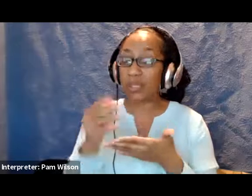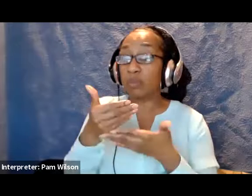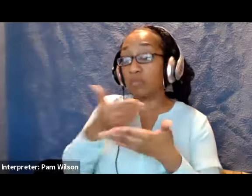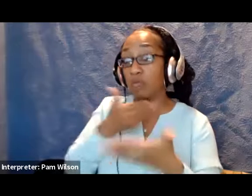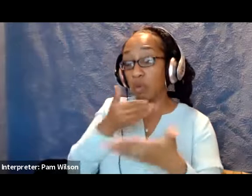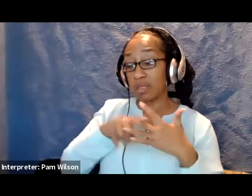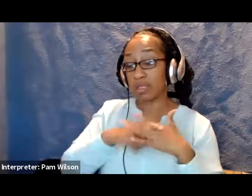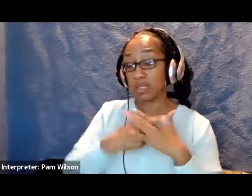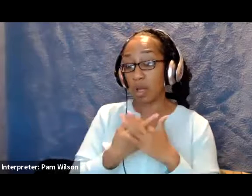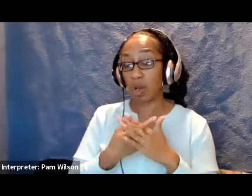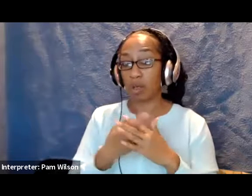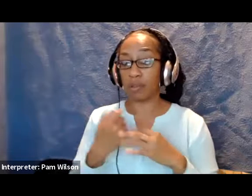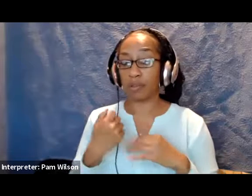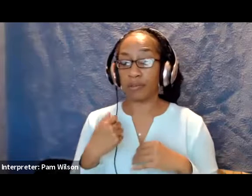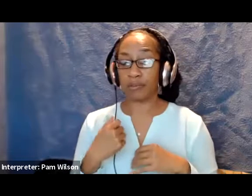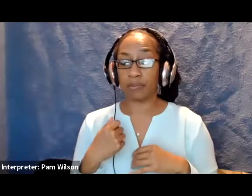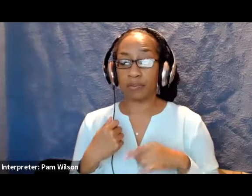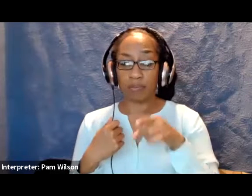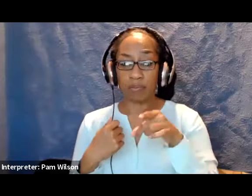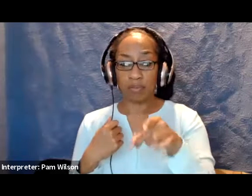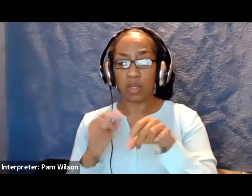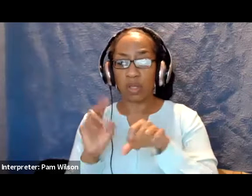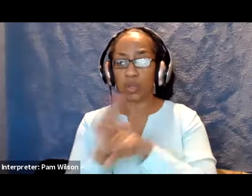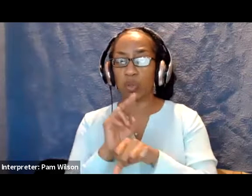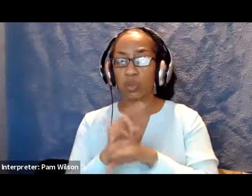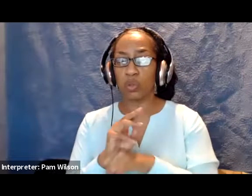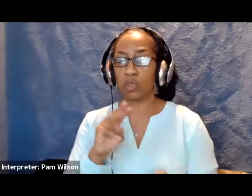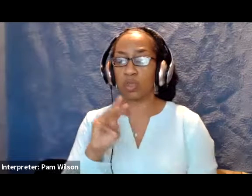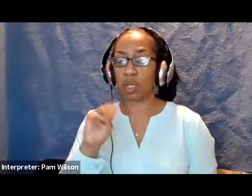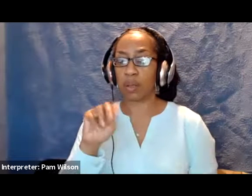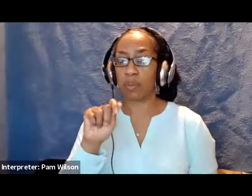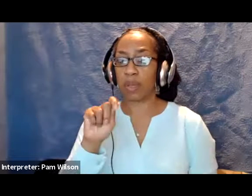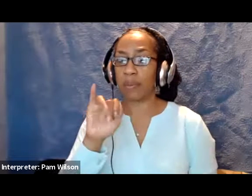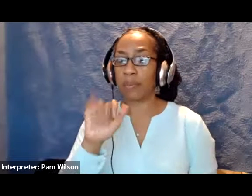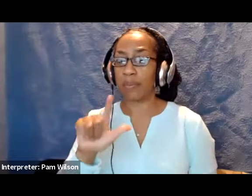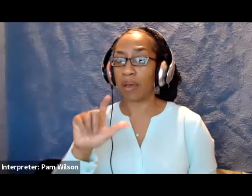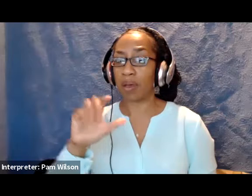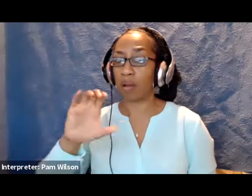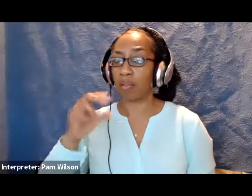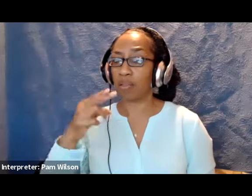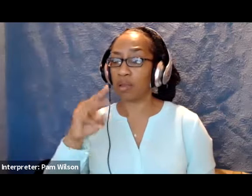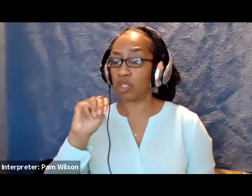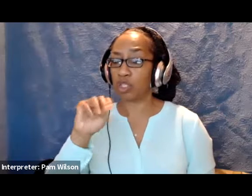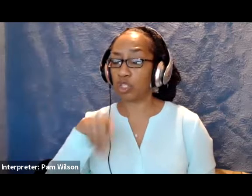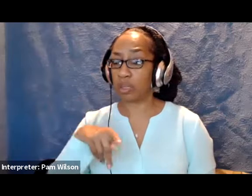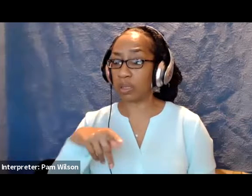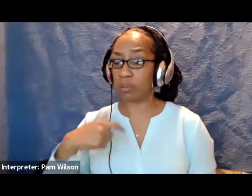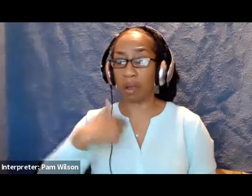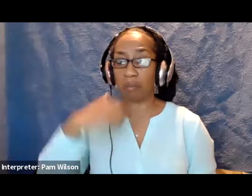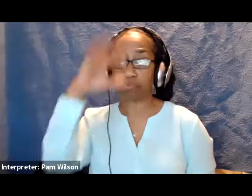They reference this MailChimp. I wasn't aware of it. Obviously, it's a